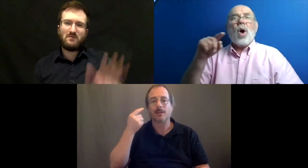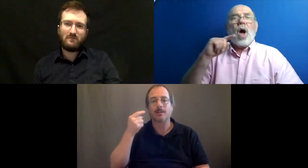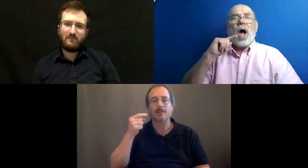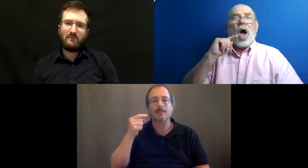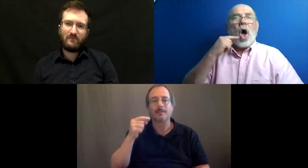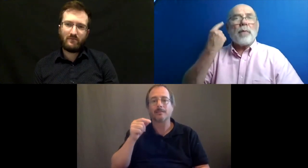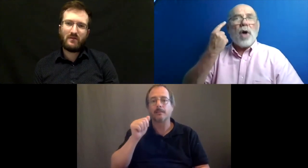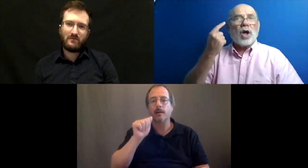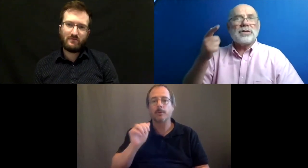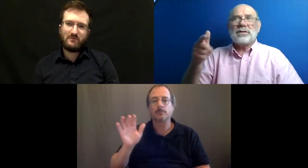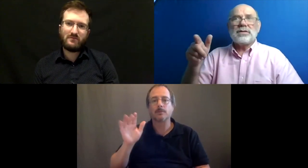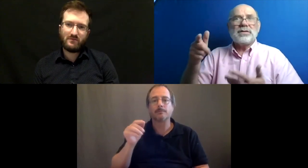Let's use the example of Amazon.